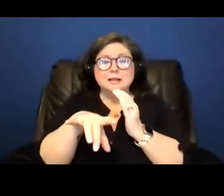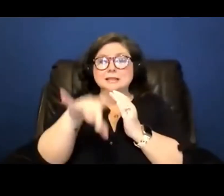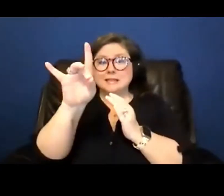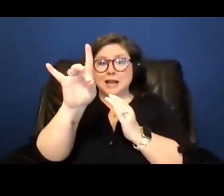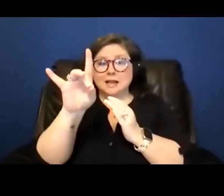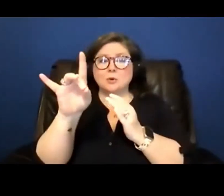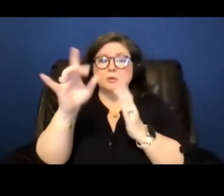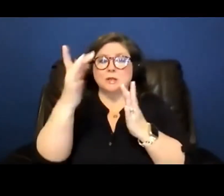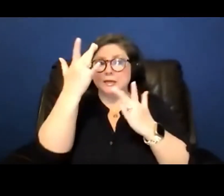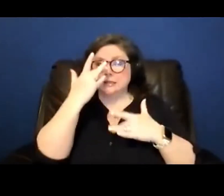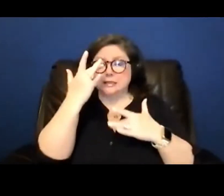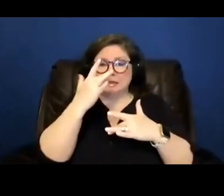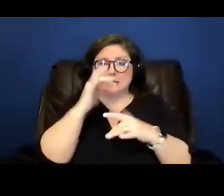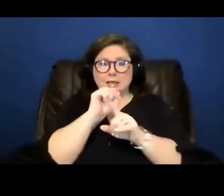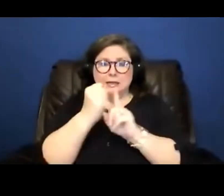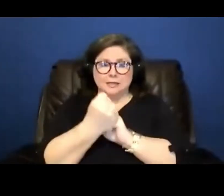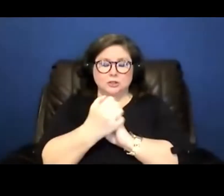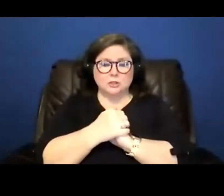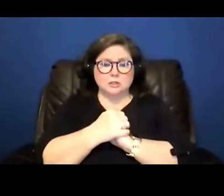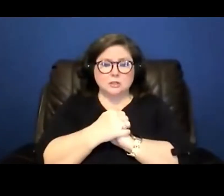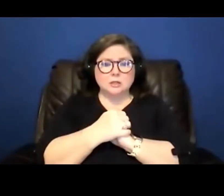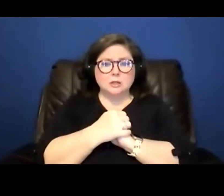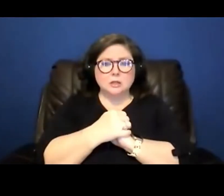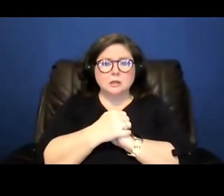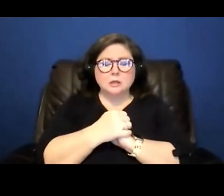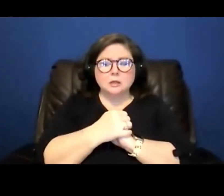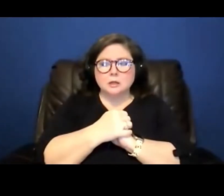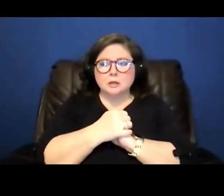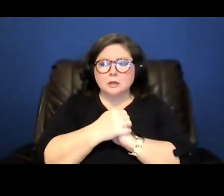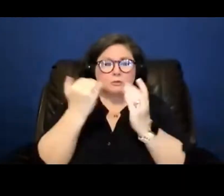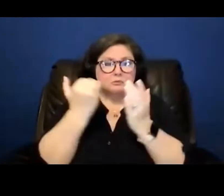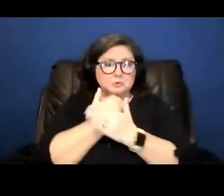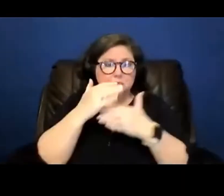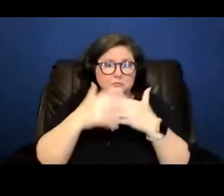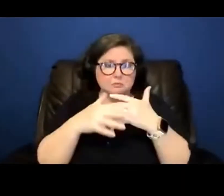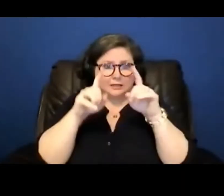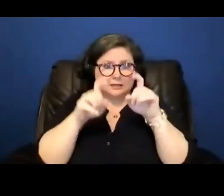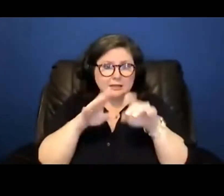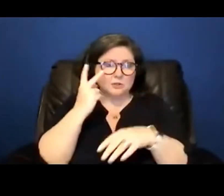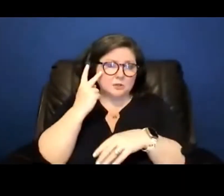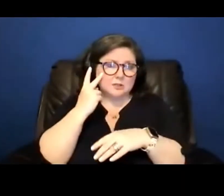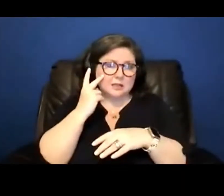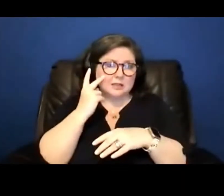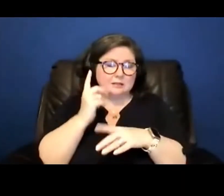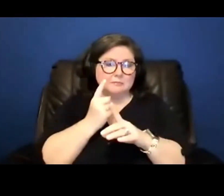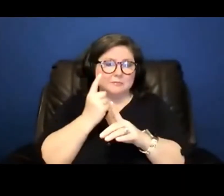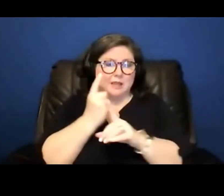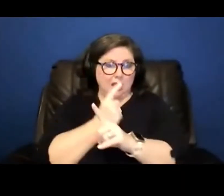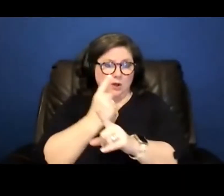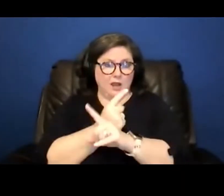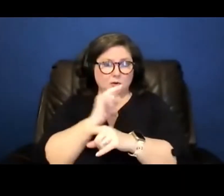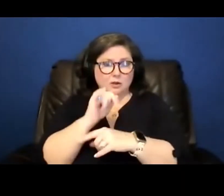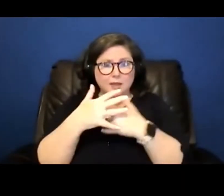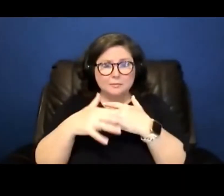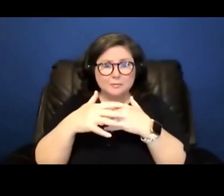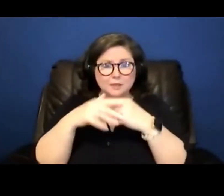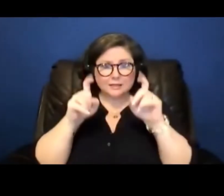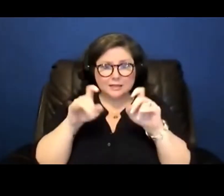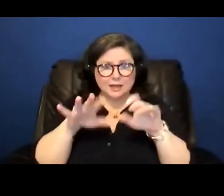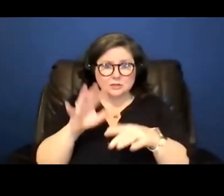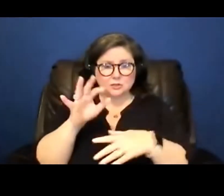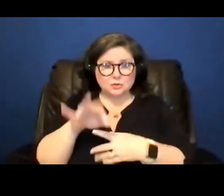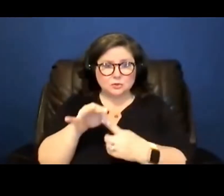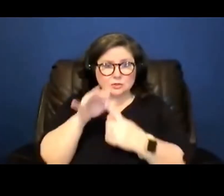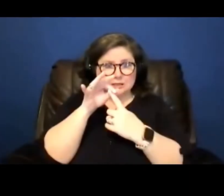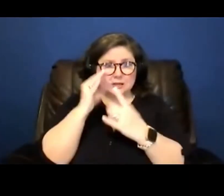condition. So for example, they may look at a new blood test to say how accurate is this blood test to detect